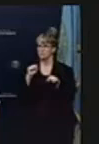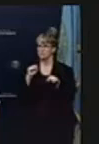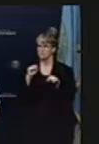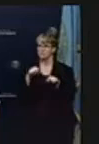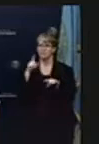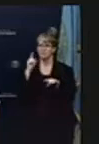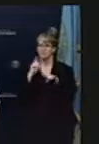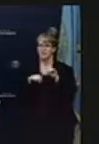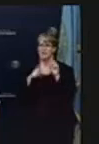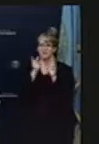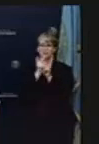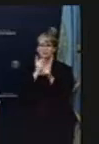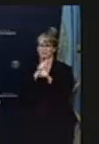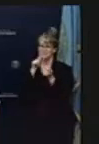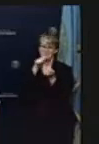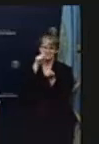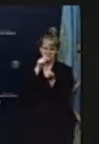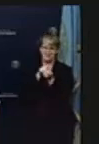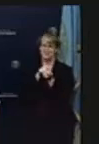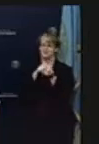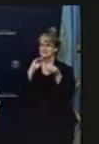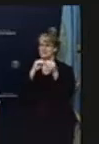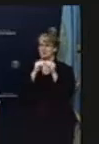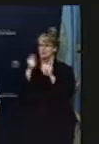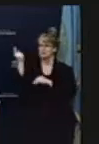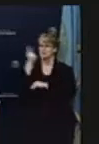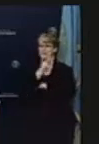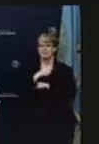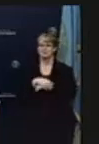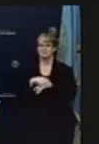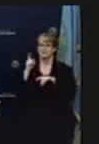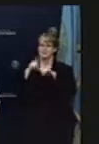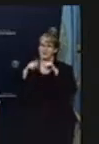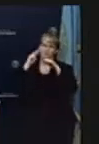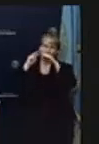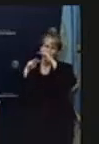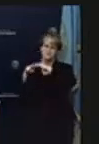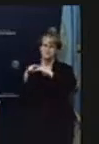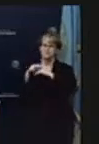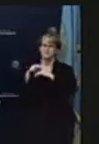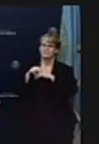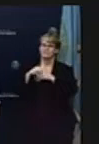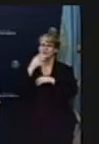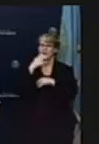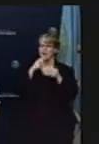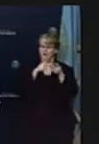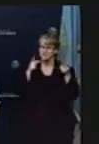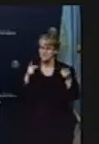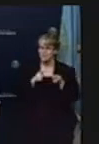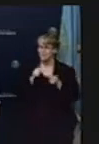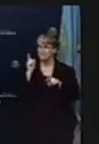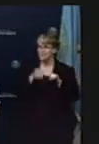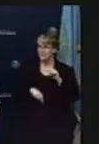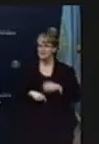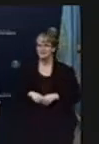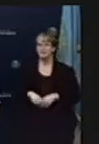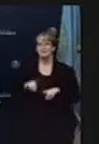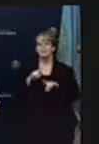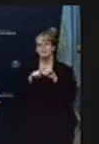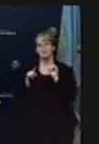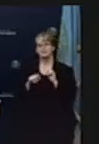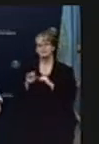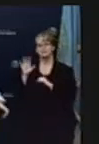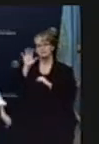producing exact numbers or dates. They won't predict the next hotspot or outbreak, but rather these are